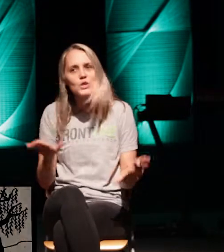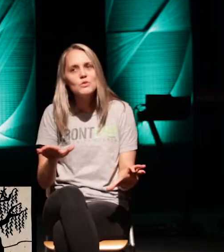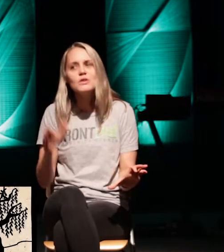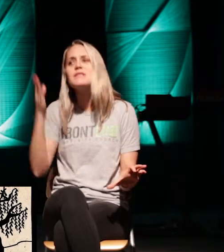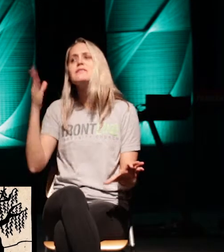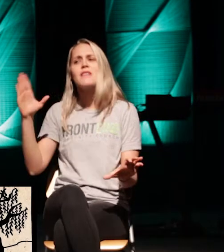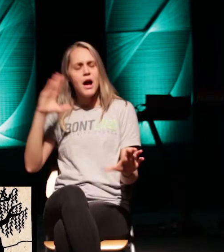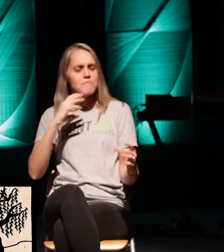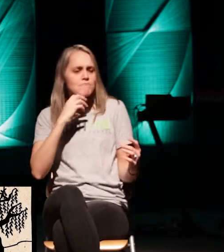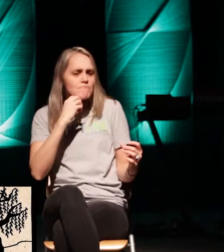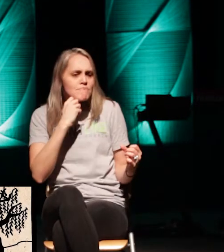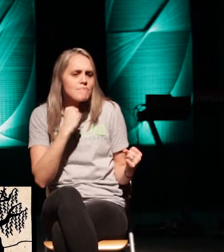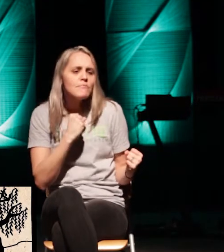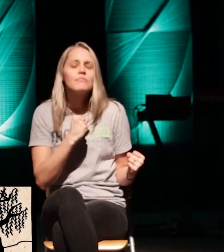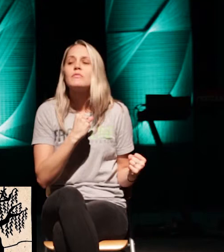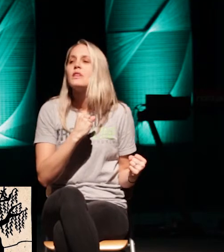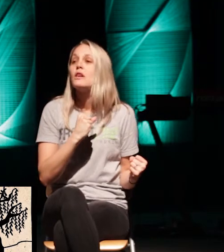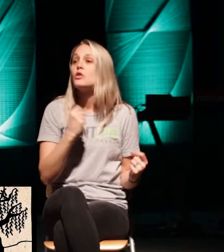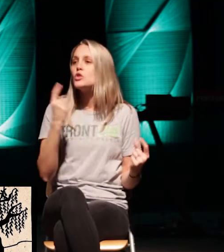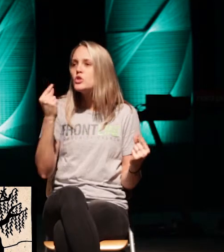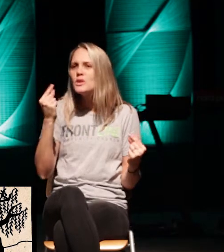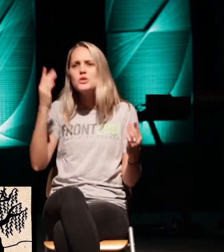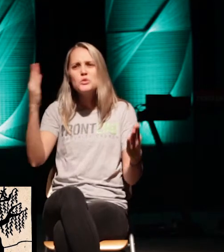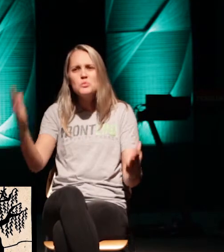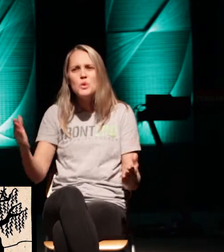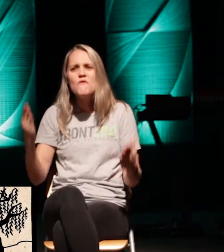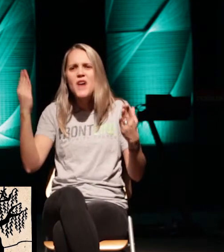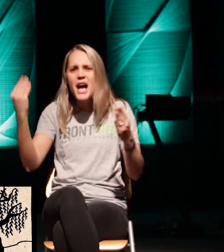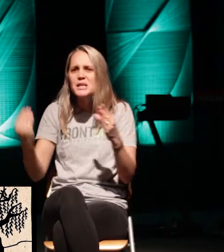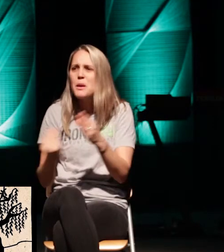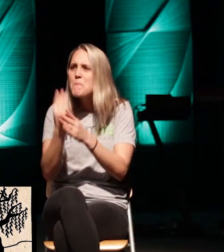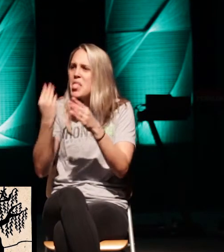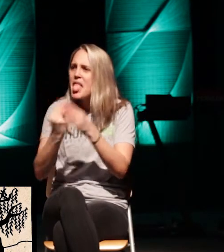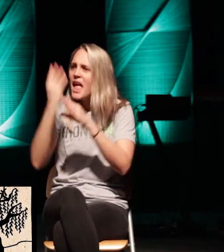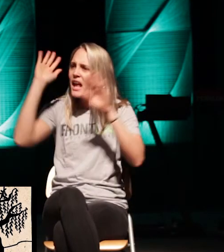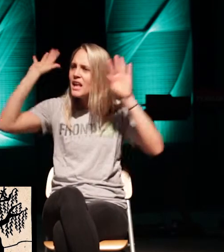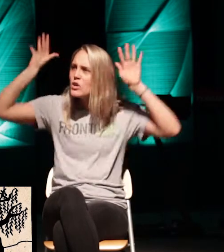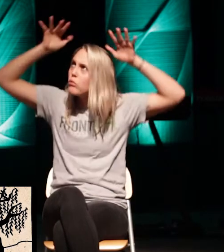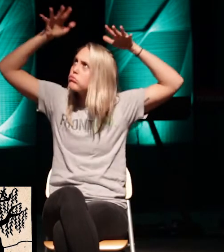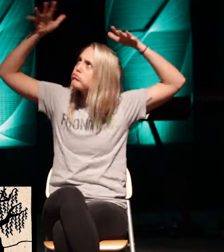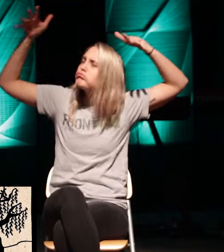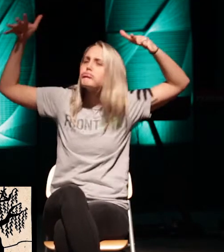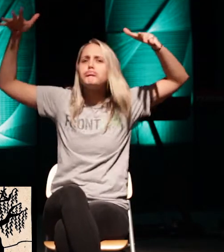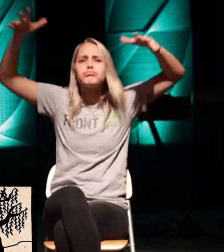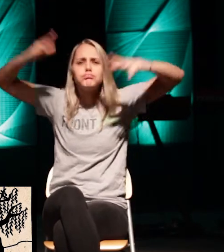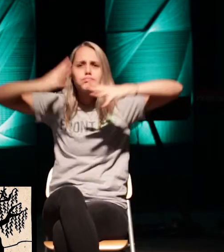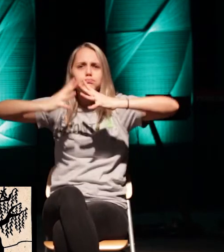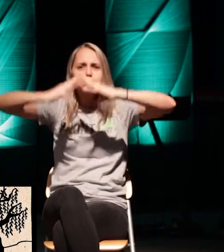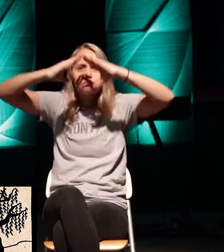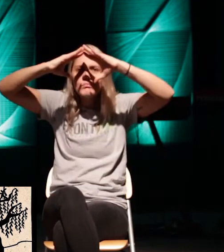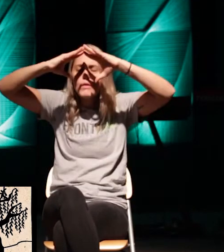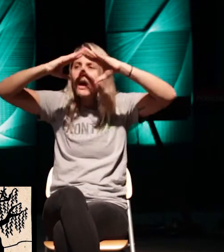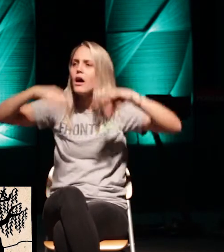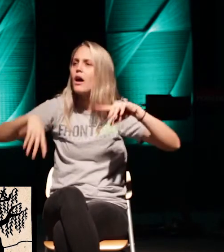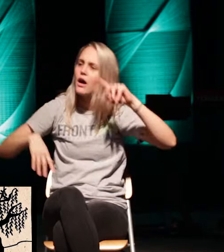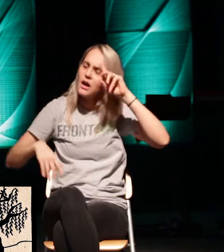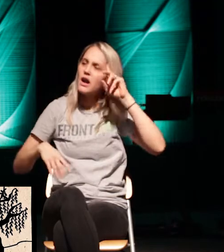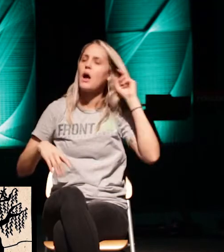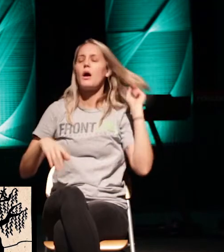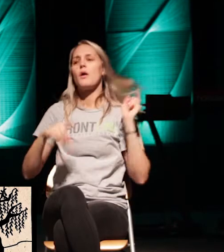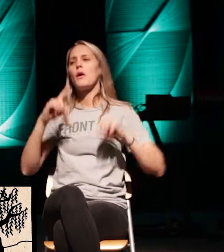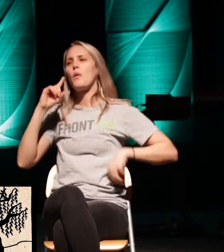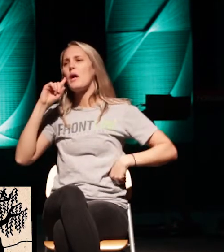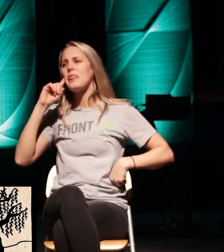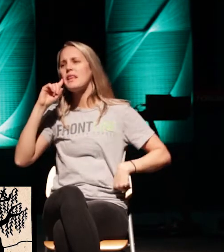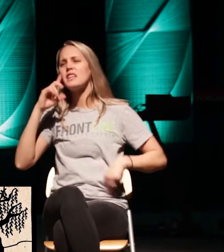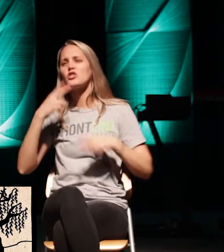on him. So he provides this leafy plant to give him shade. We think it's called like a castor